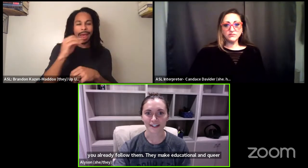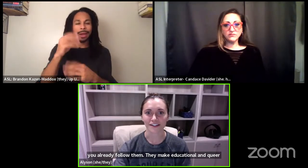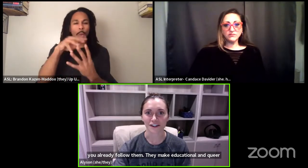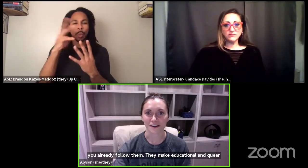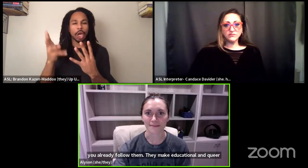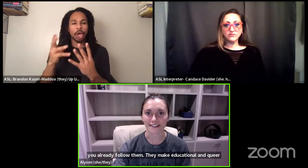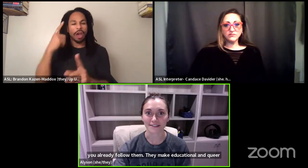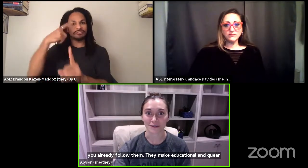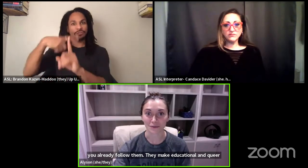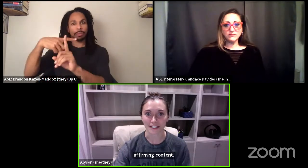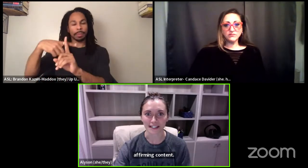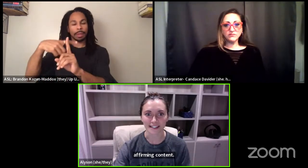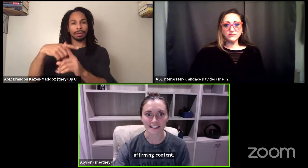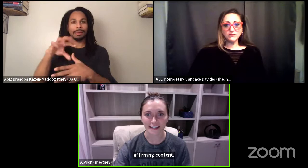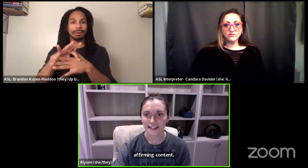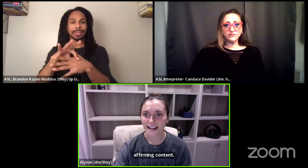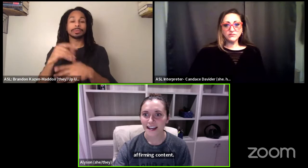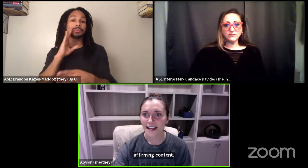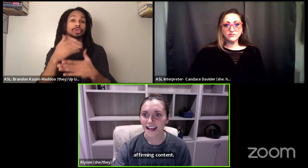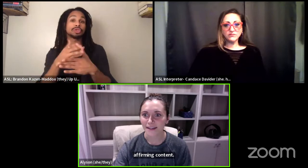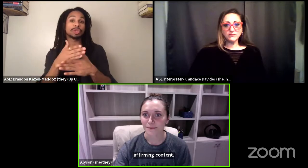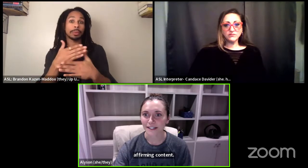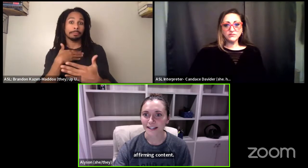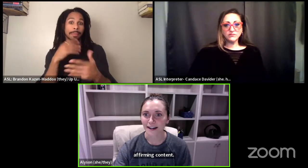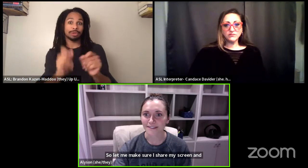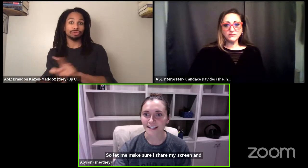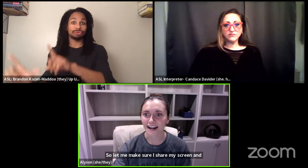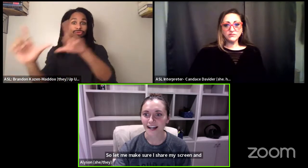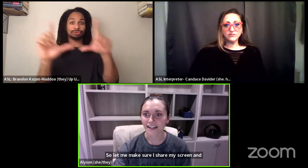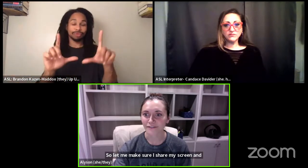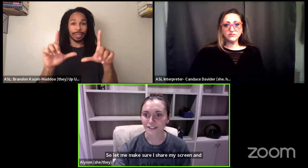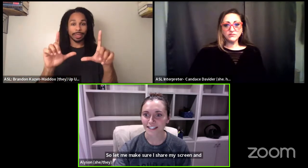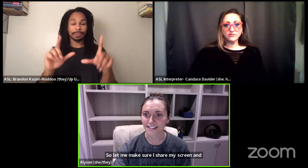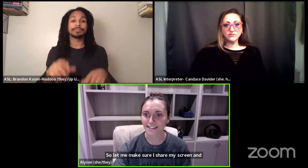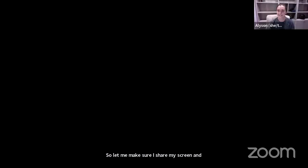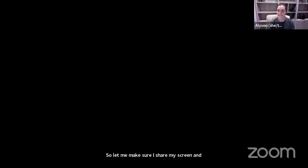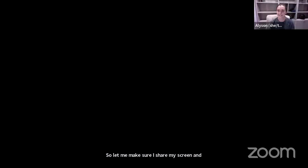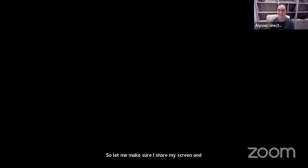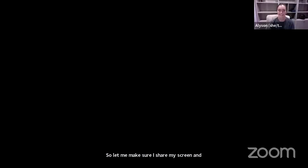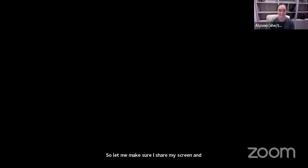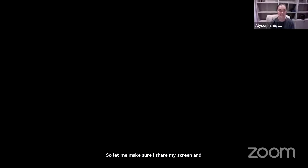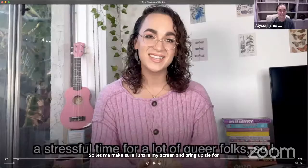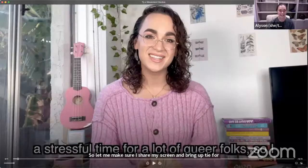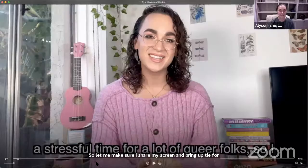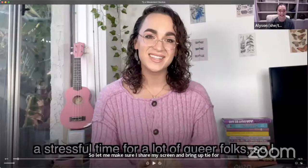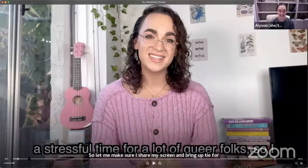make sure I share my screen and bring up Ty for us.